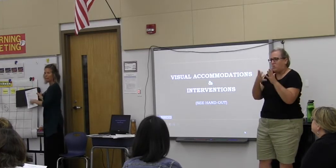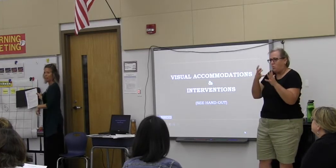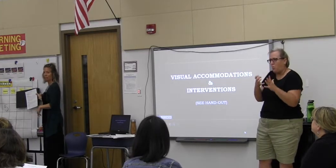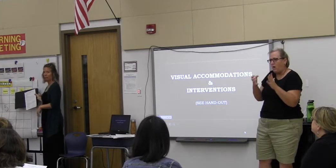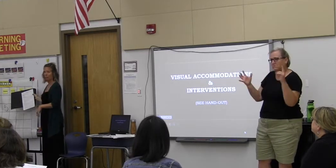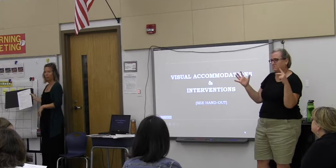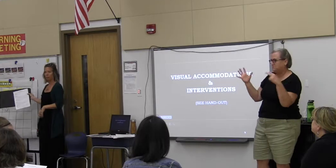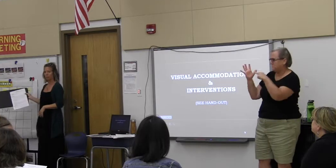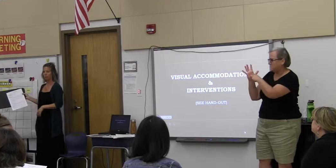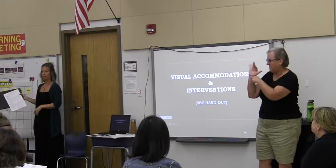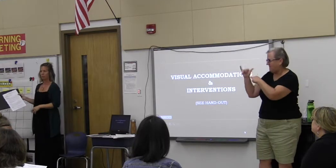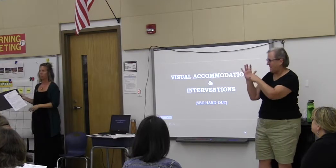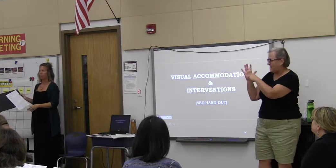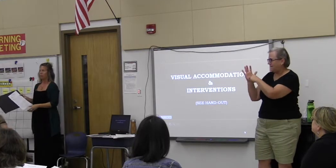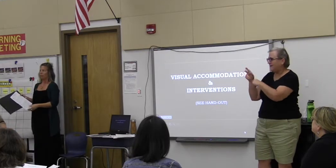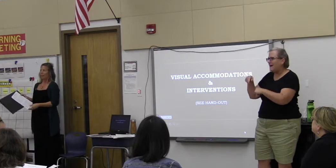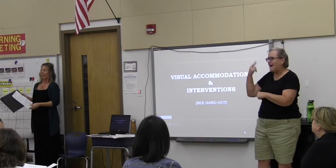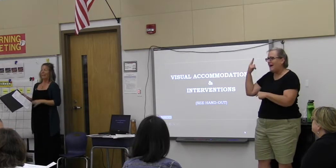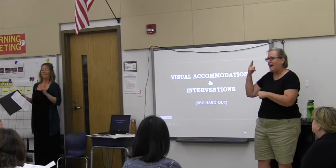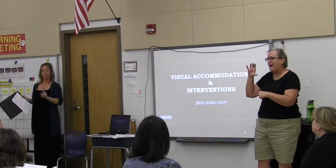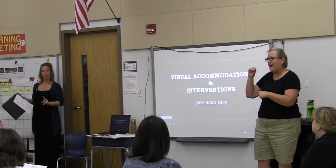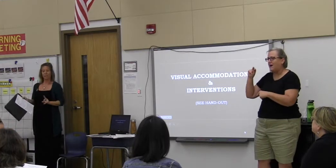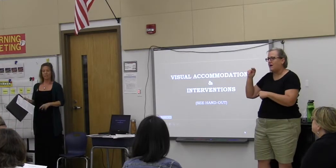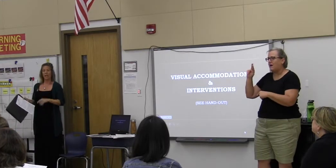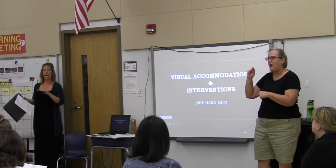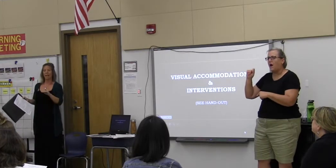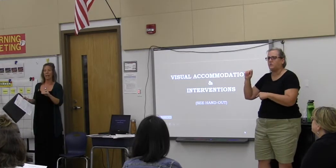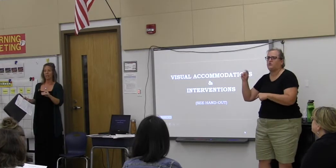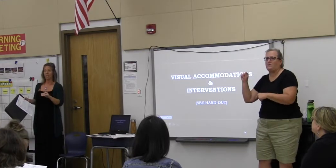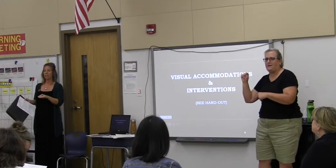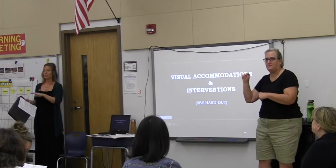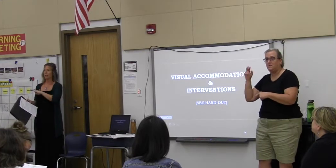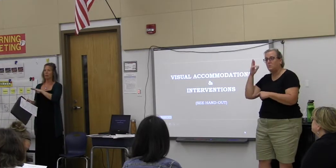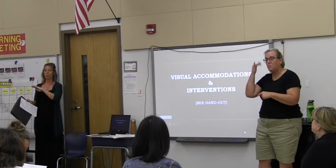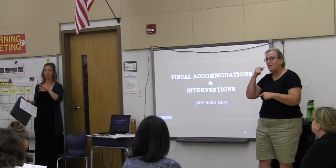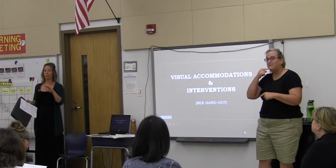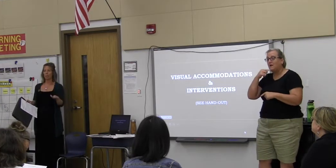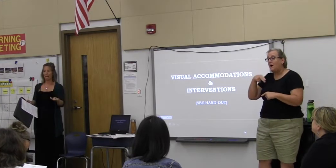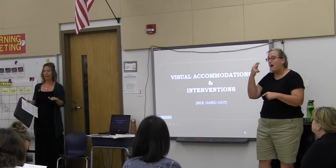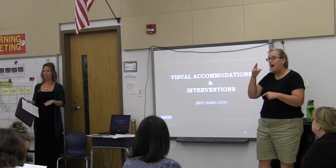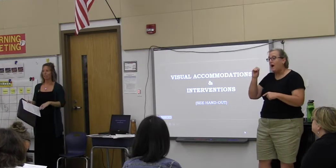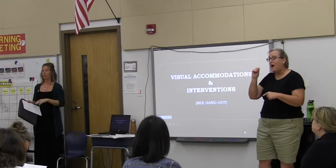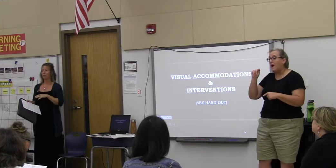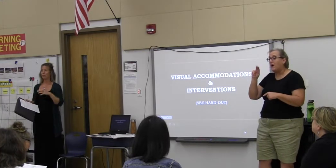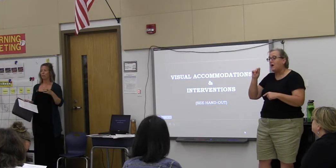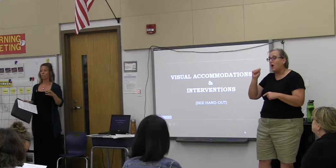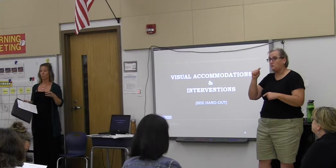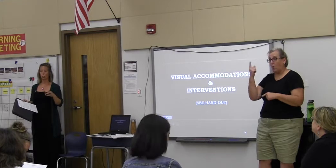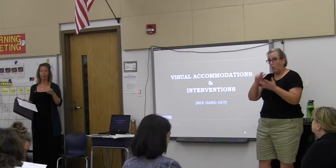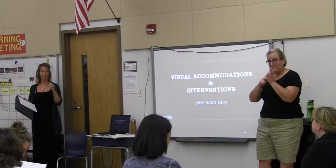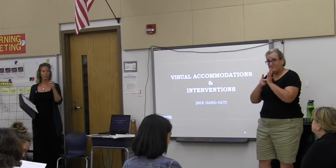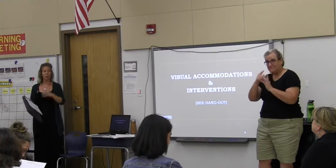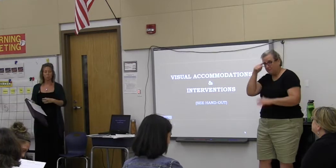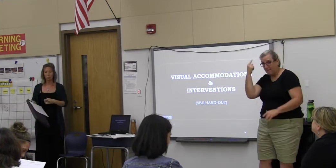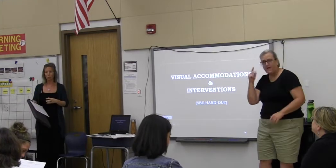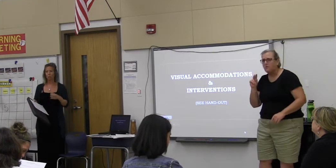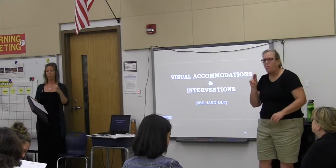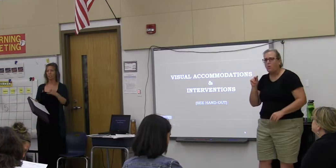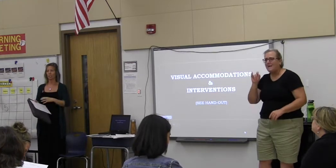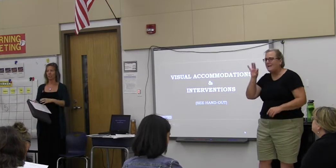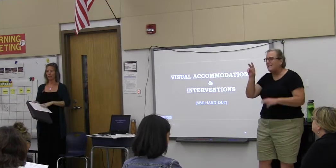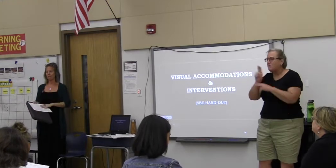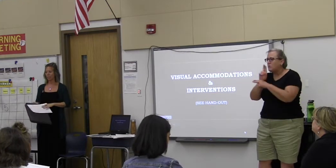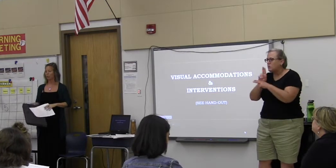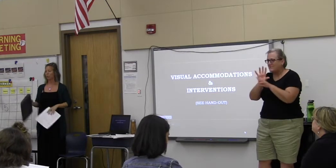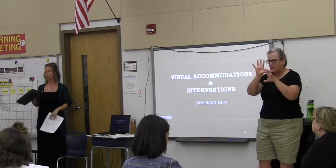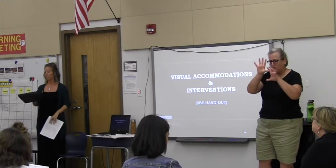high contrast background. And it's important to say high contrast does not always mean black. So if you're using a toy that's dark blue or it's